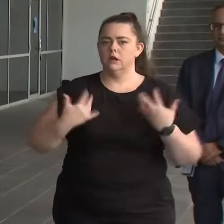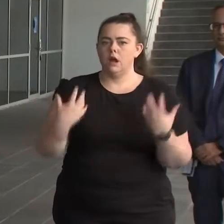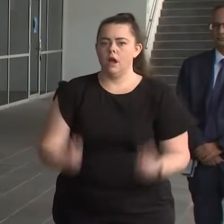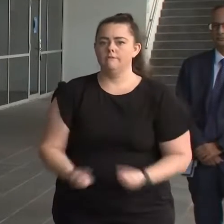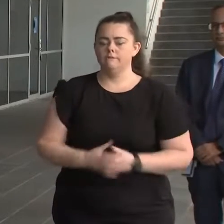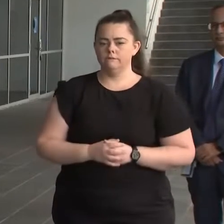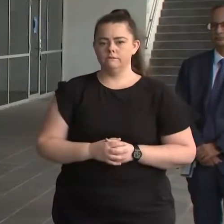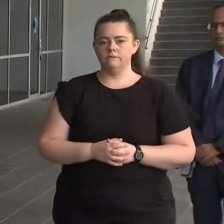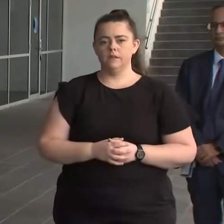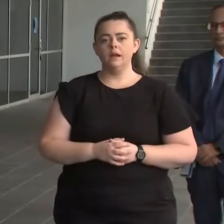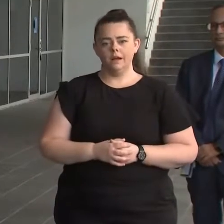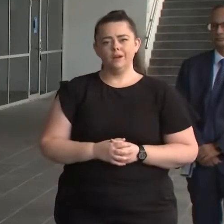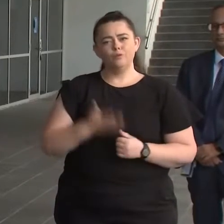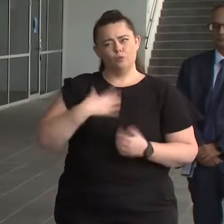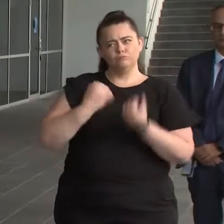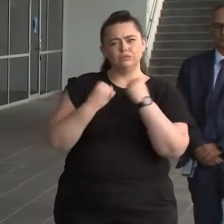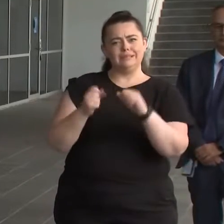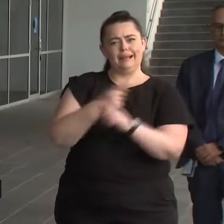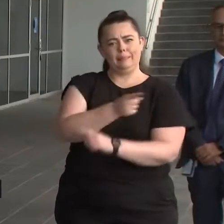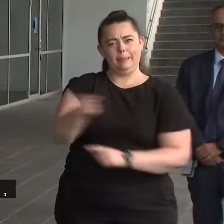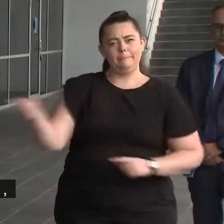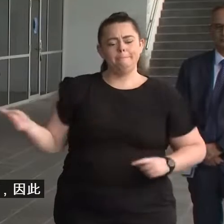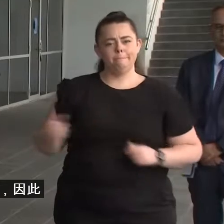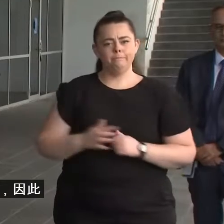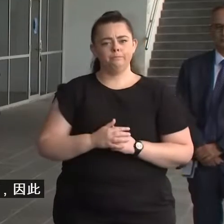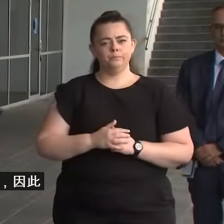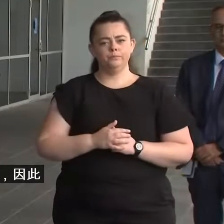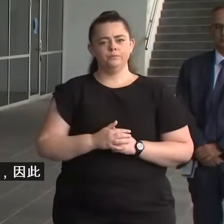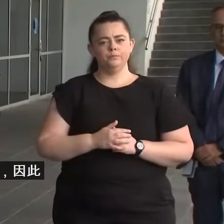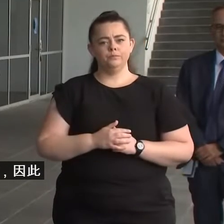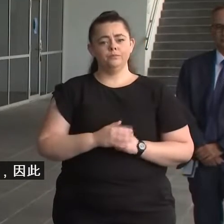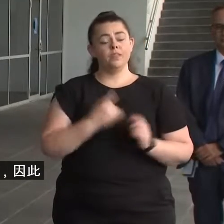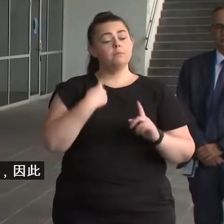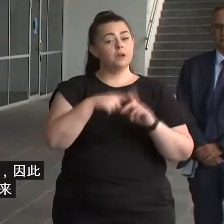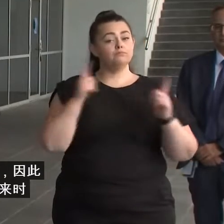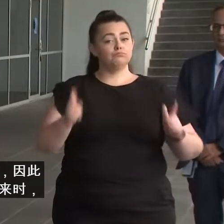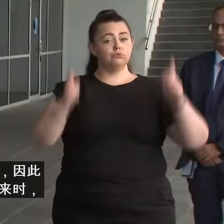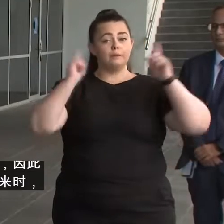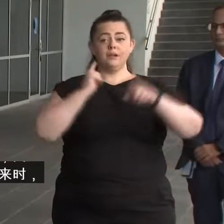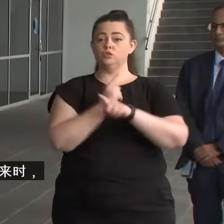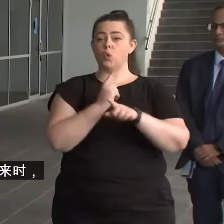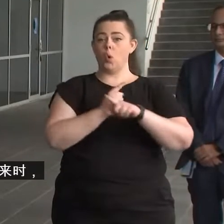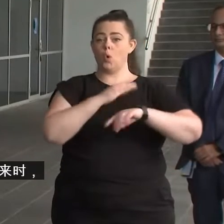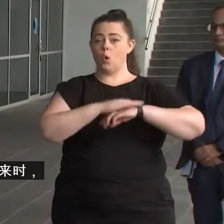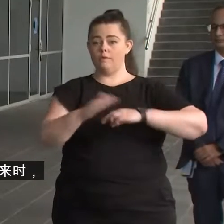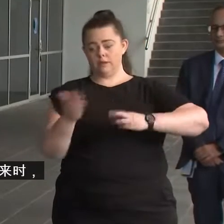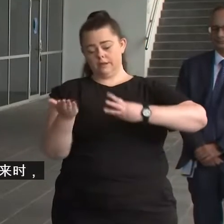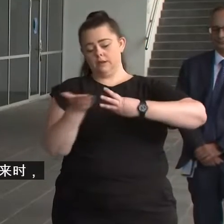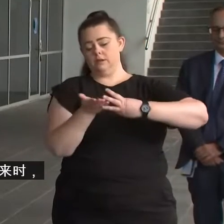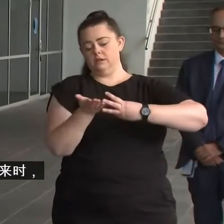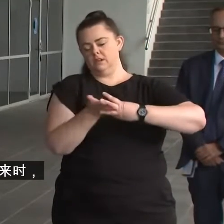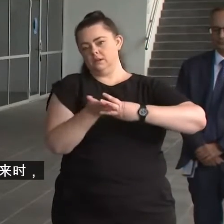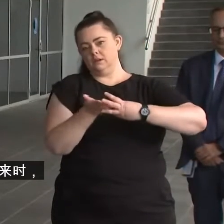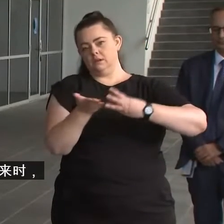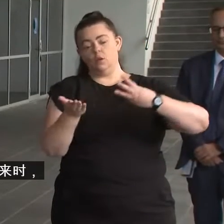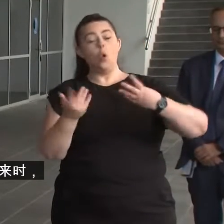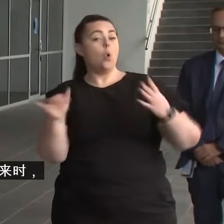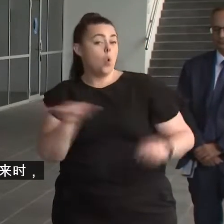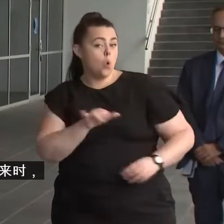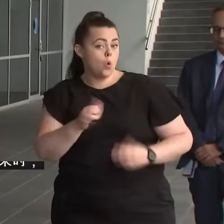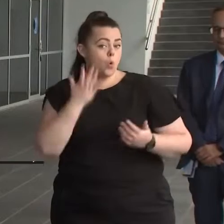get boosted. The Premier also touched on the interval, so clearly when you're recovered from COVID, you can get a